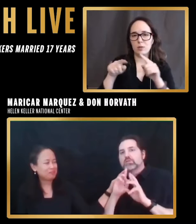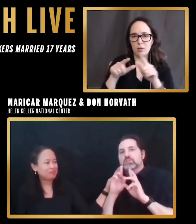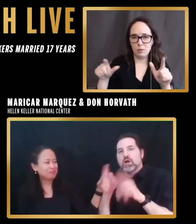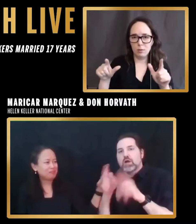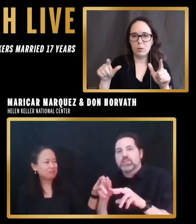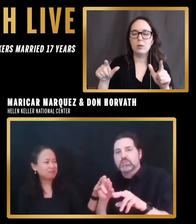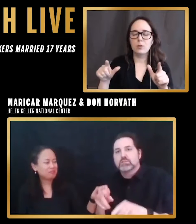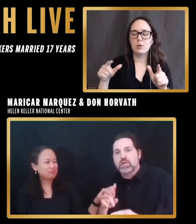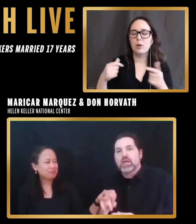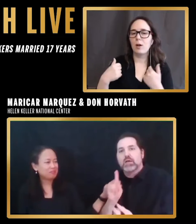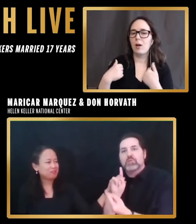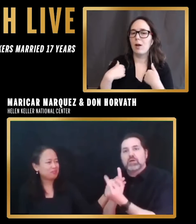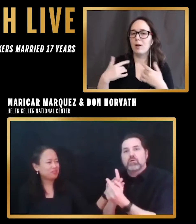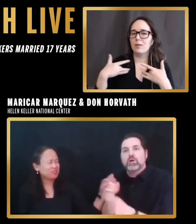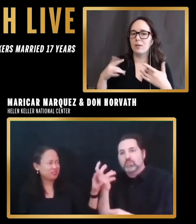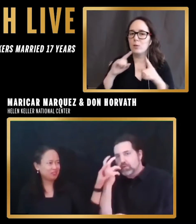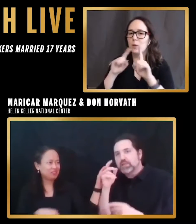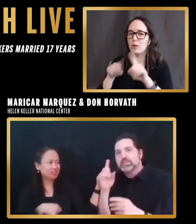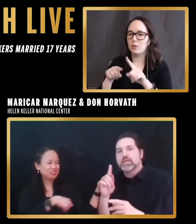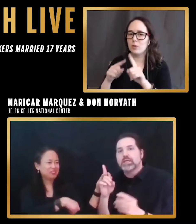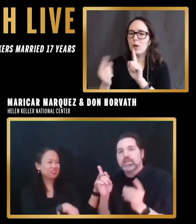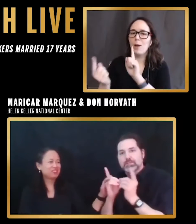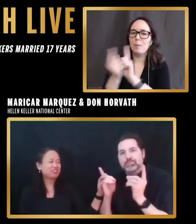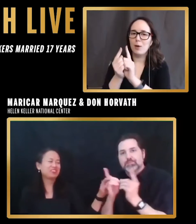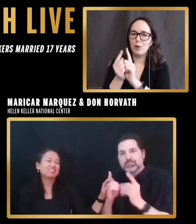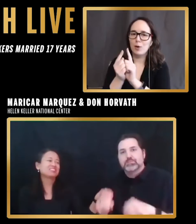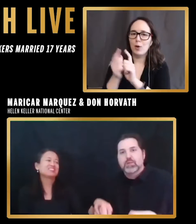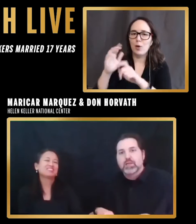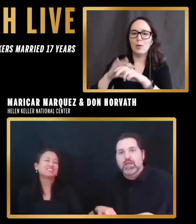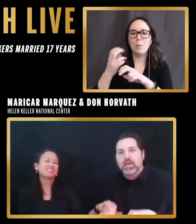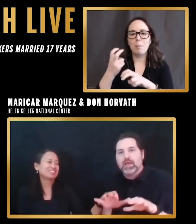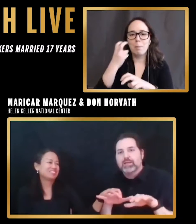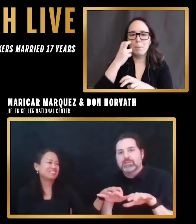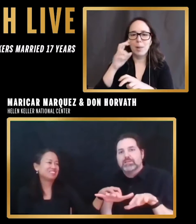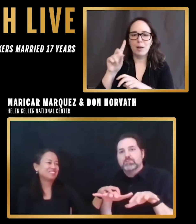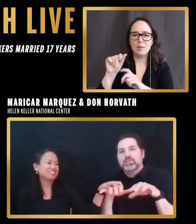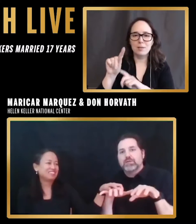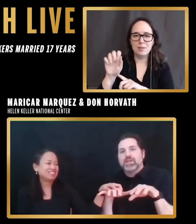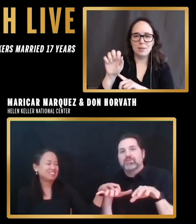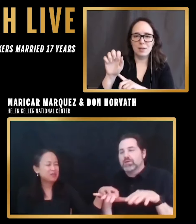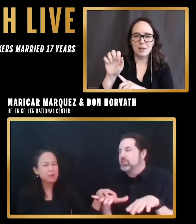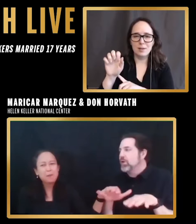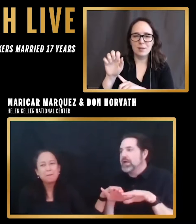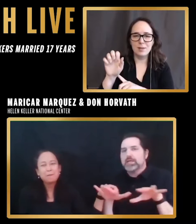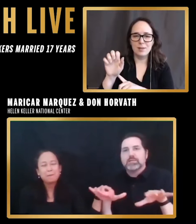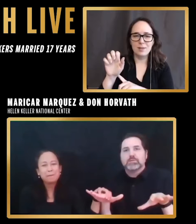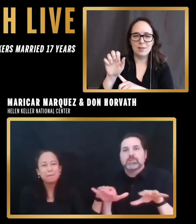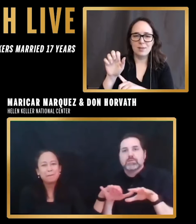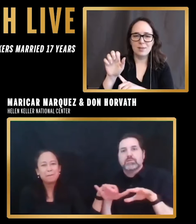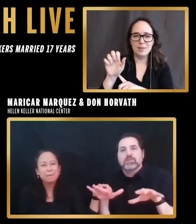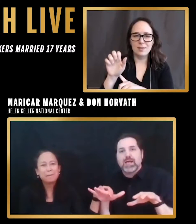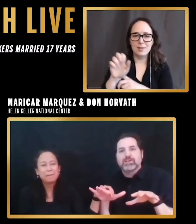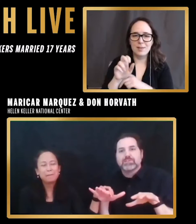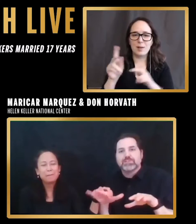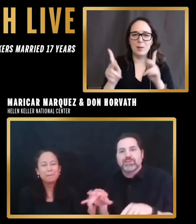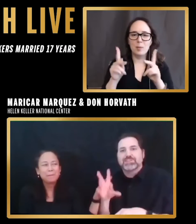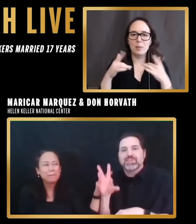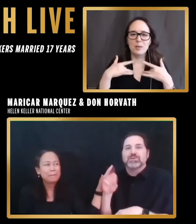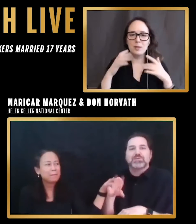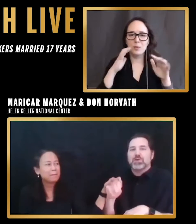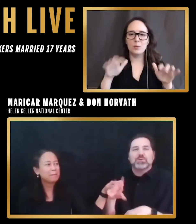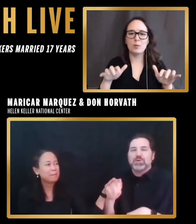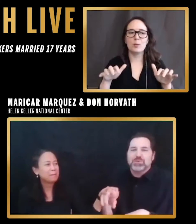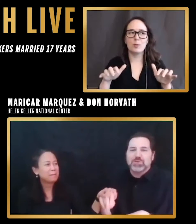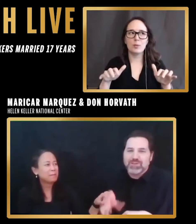my response is that I met her on a blind date. And we have a quiet class until I say,